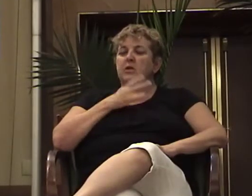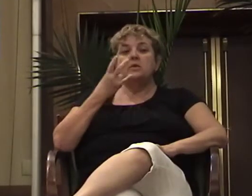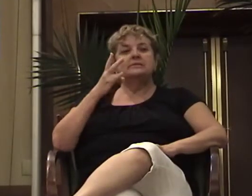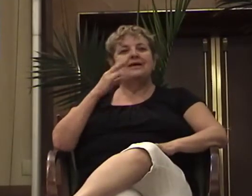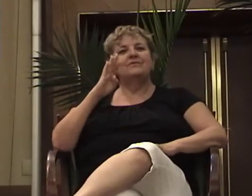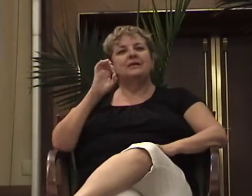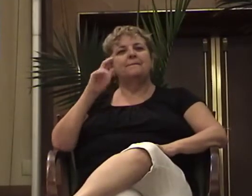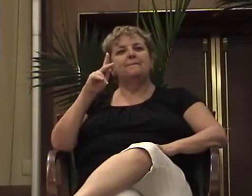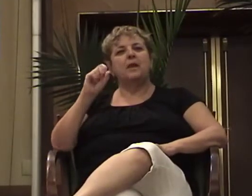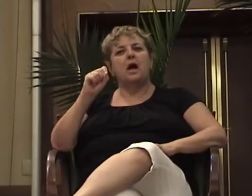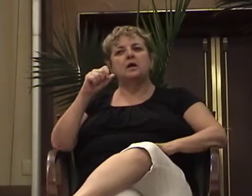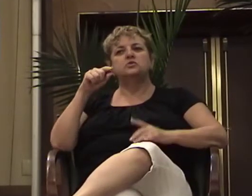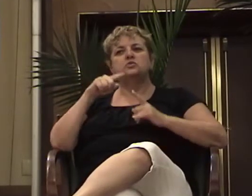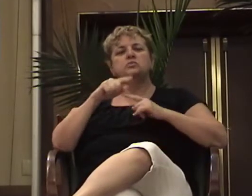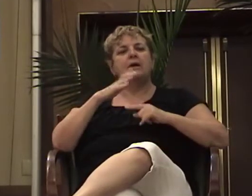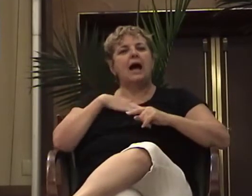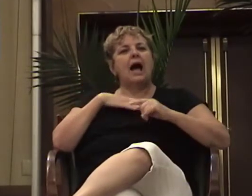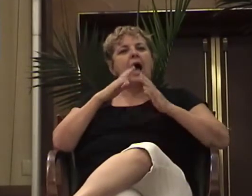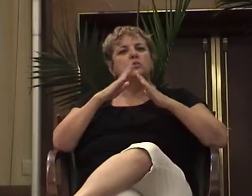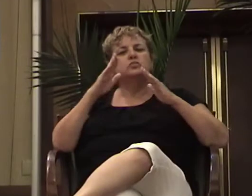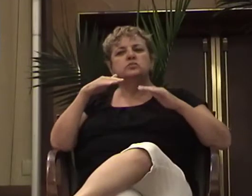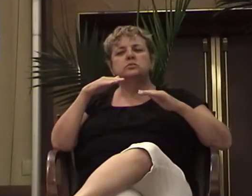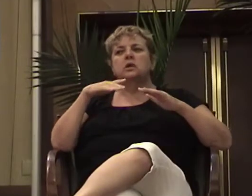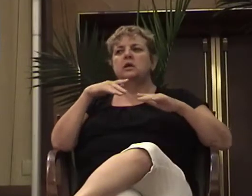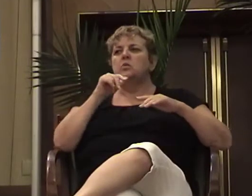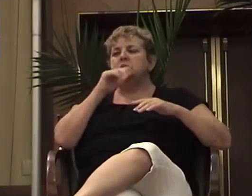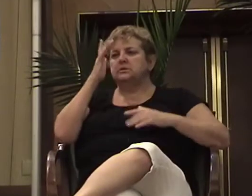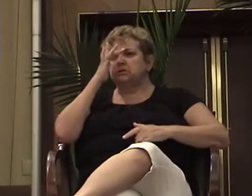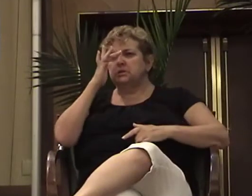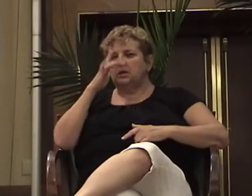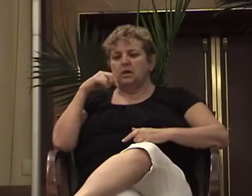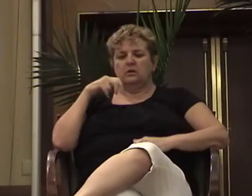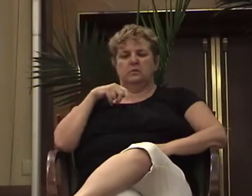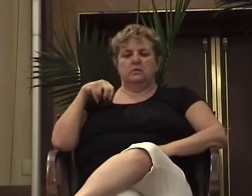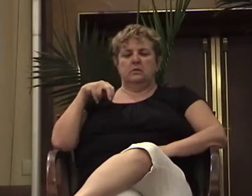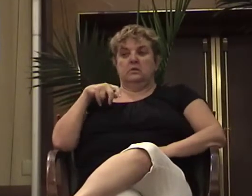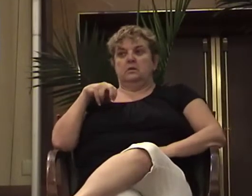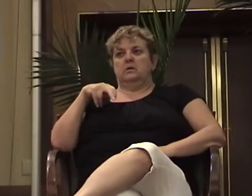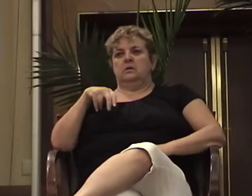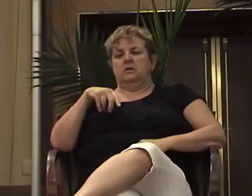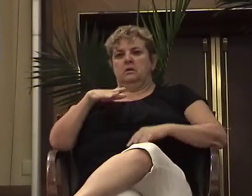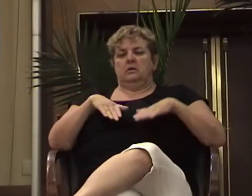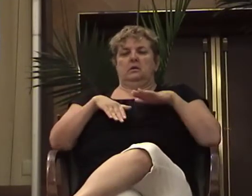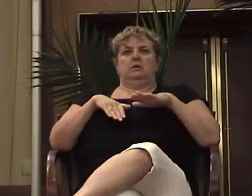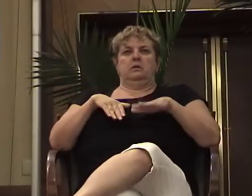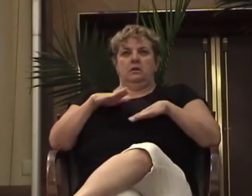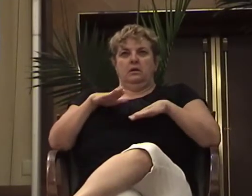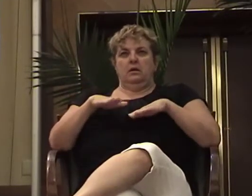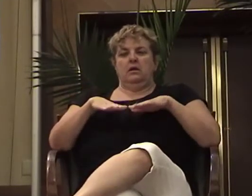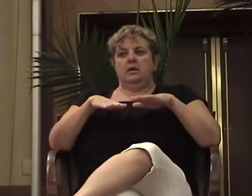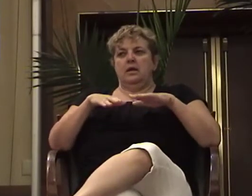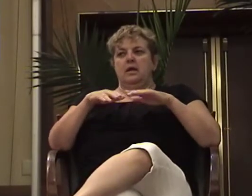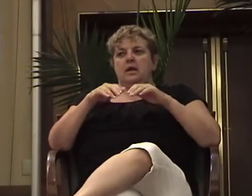And I'm just sick, y'all. And I'm walking, and with every step I took, I said, God, please, help